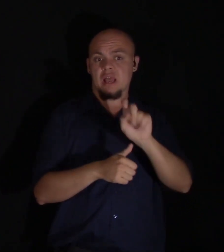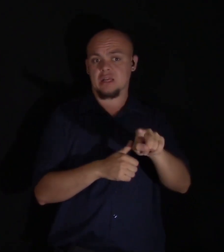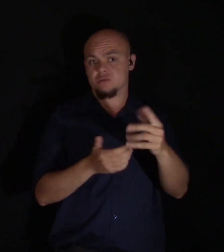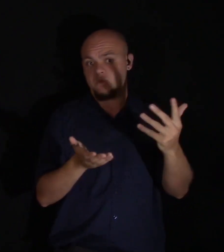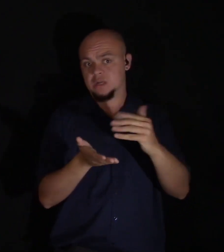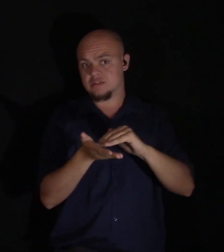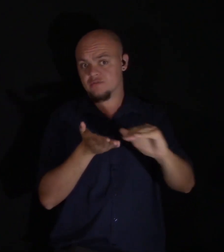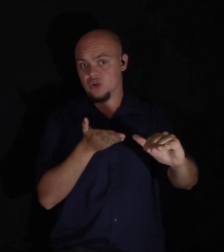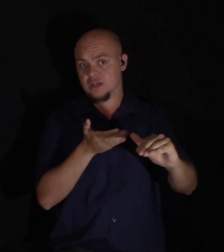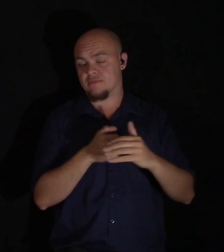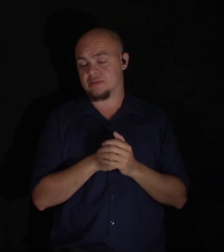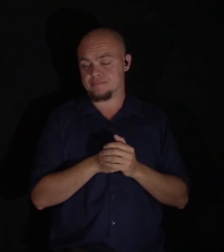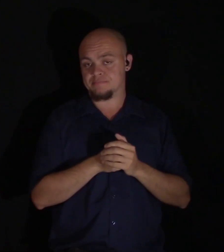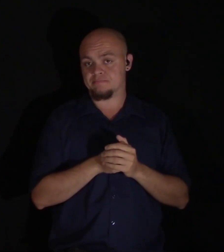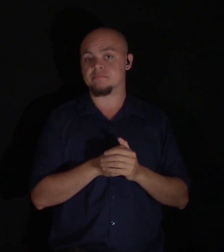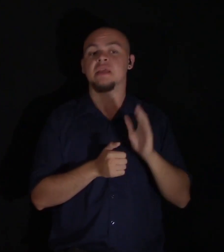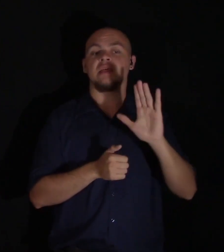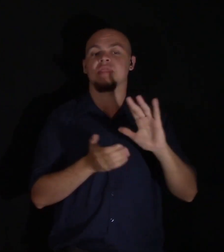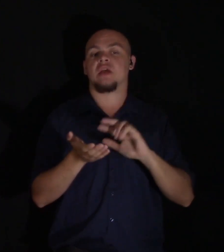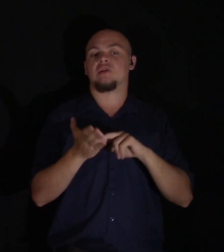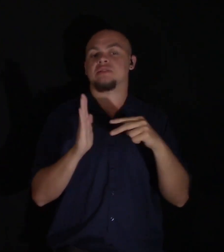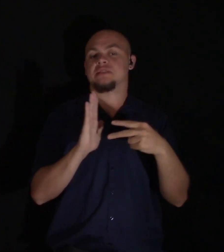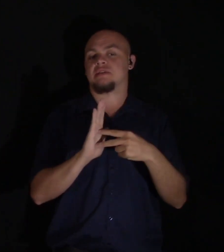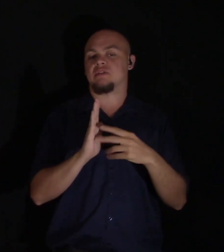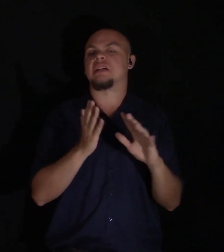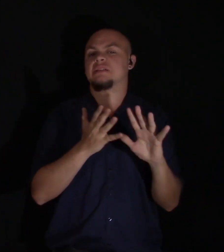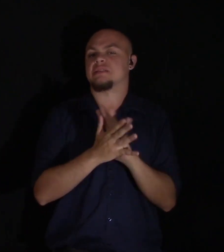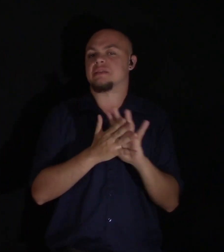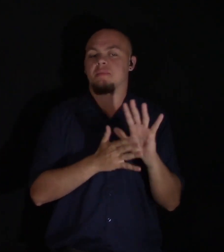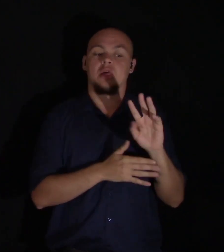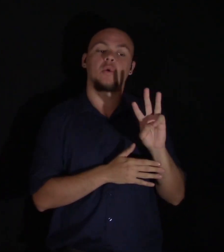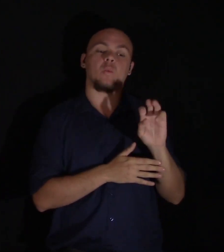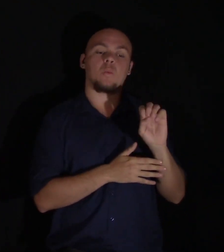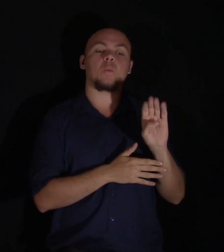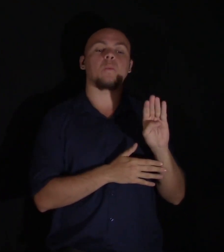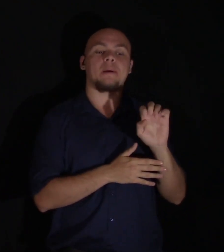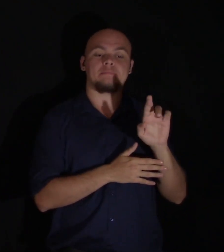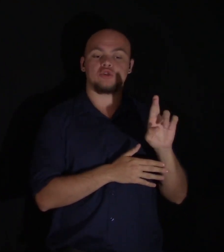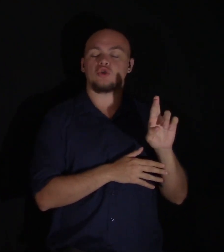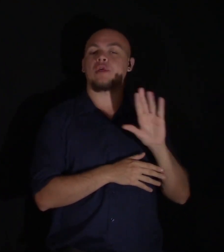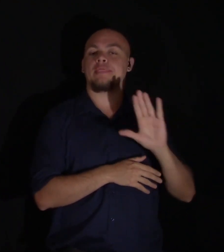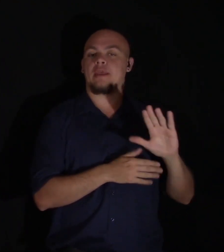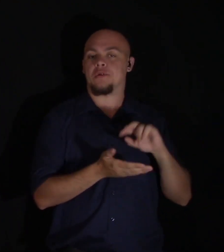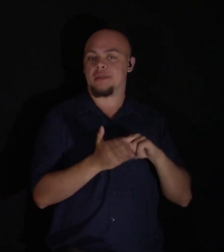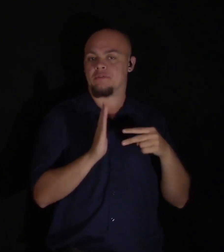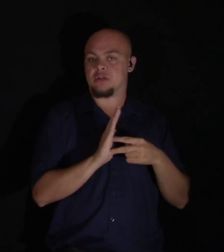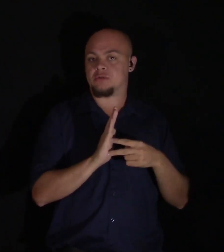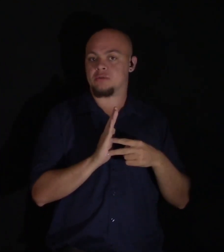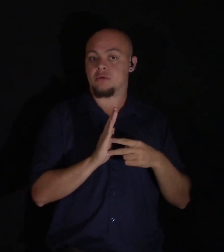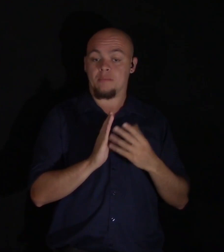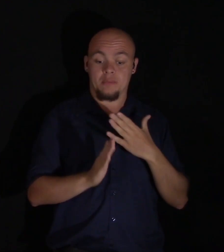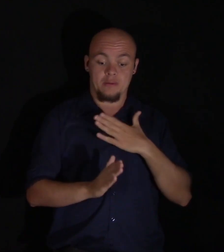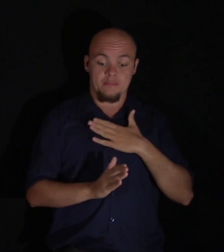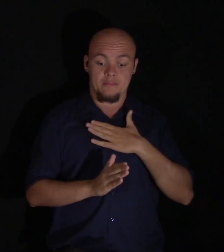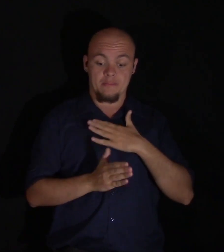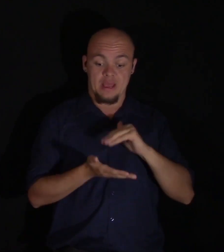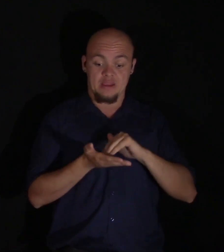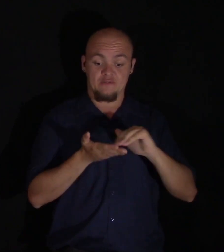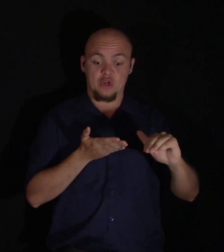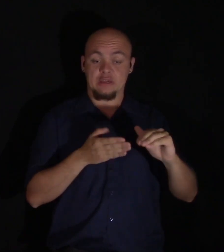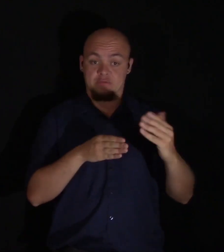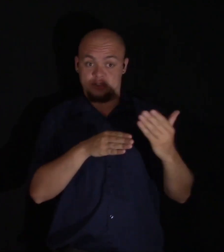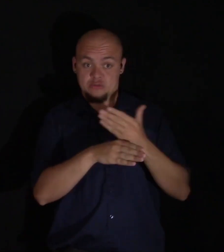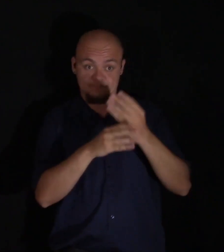Their definition is usually something similar to Webster's definition. But when I share how I define